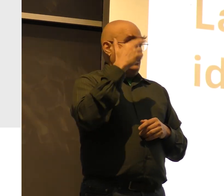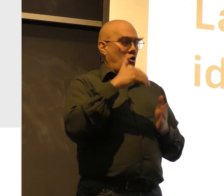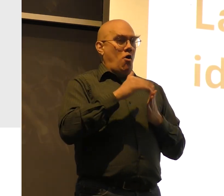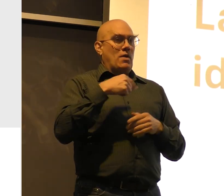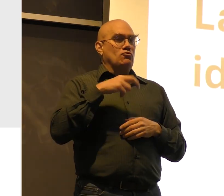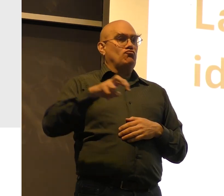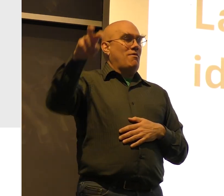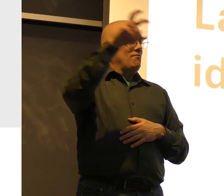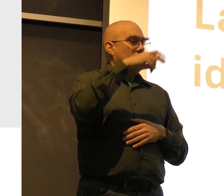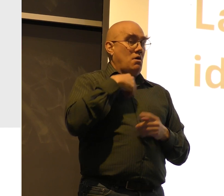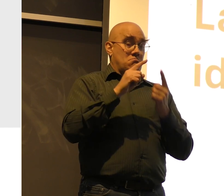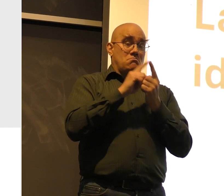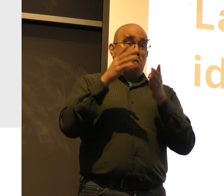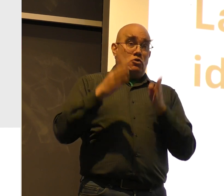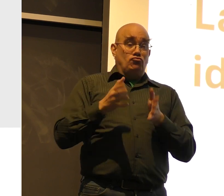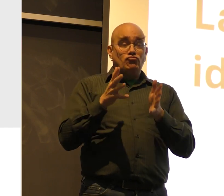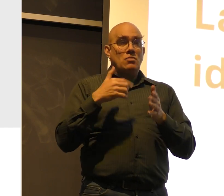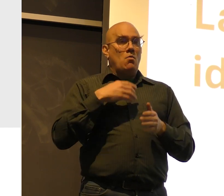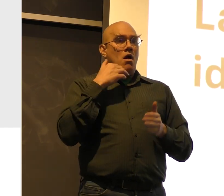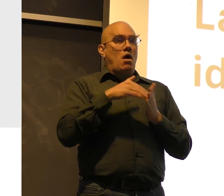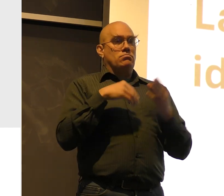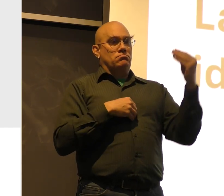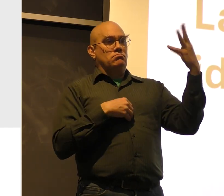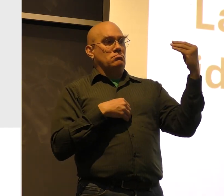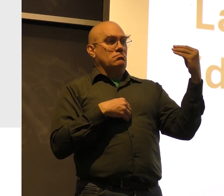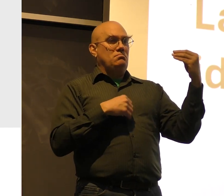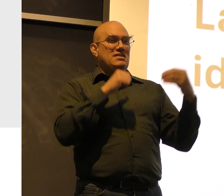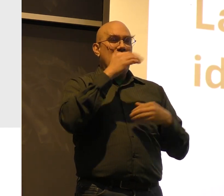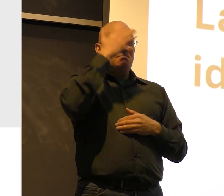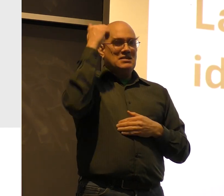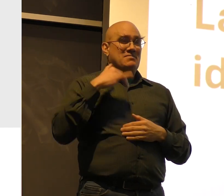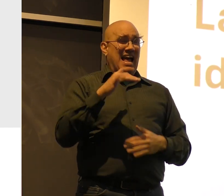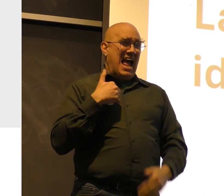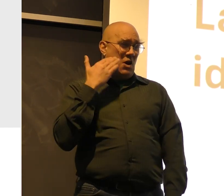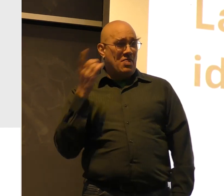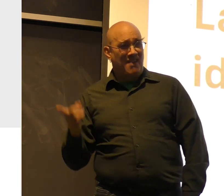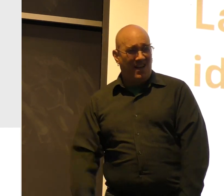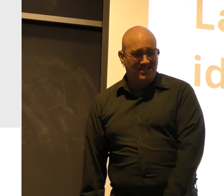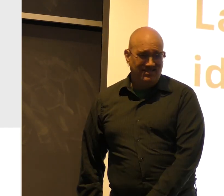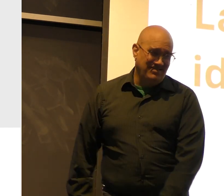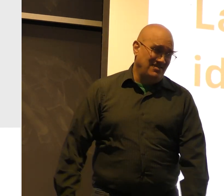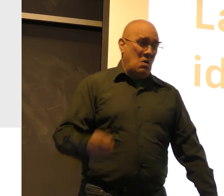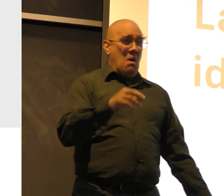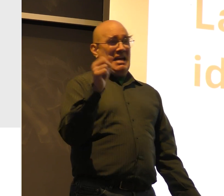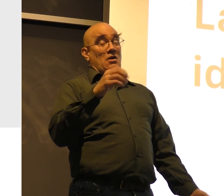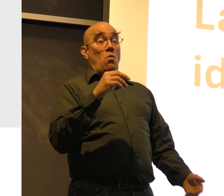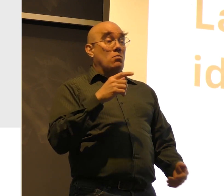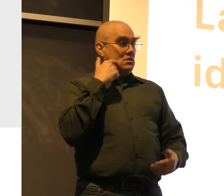And for that reason, oftentimes when I travel and meet people and I have conversations, I will take a picture, not just like, hey, I know this person.